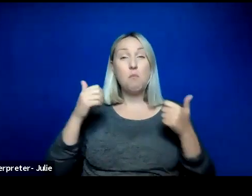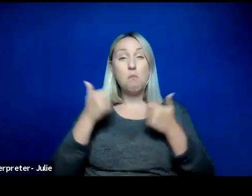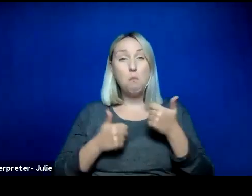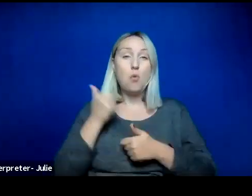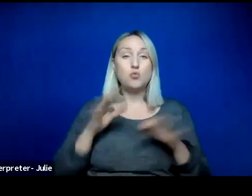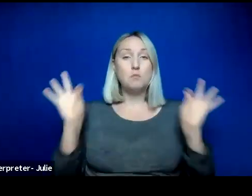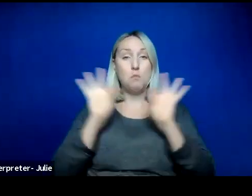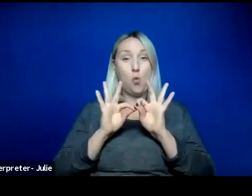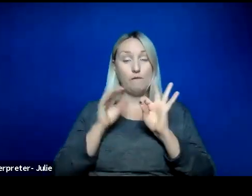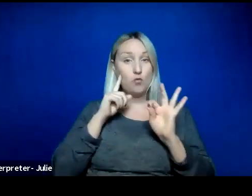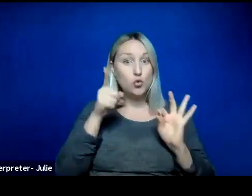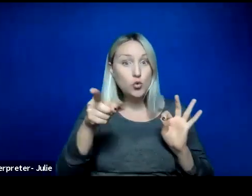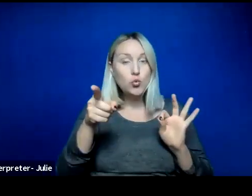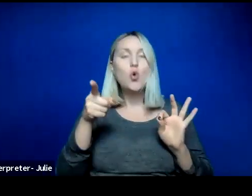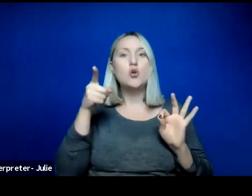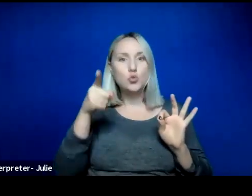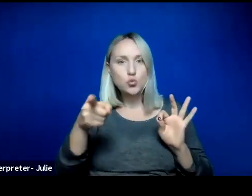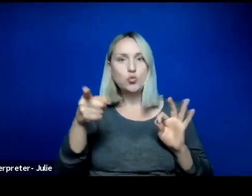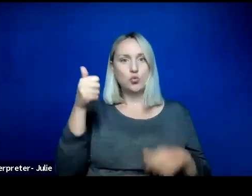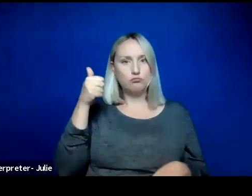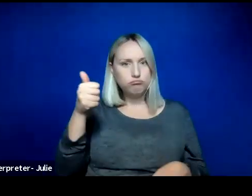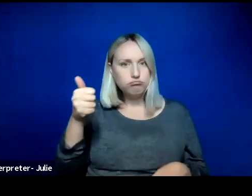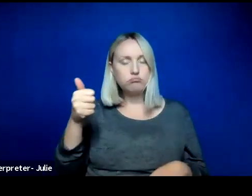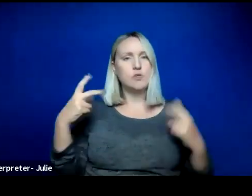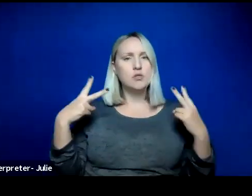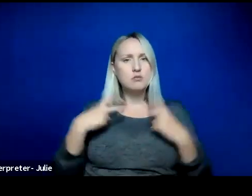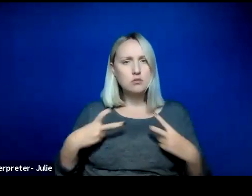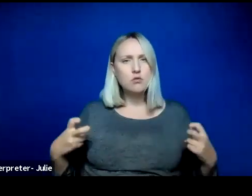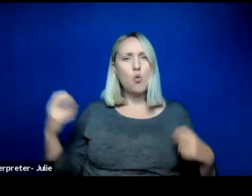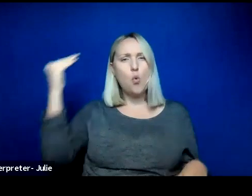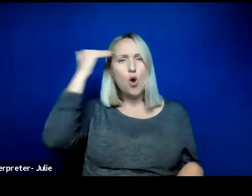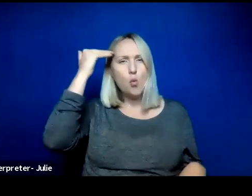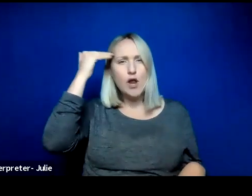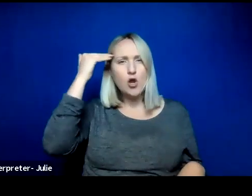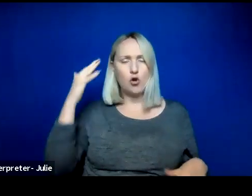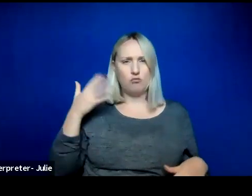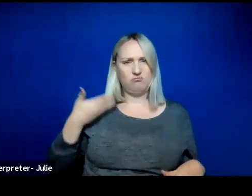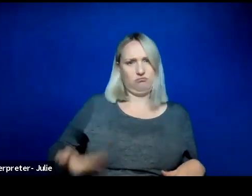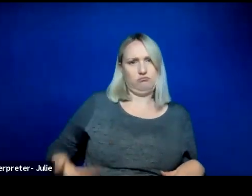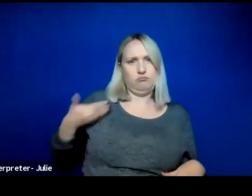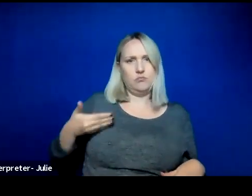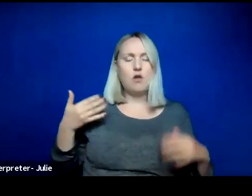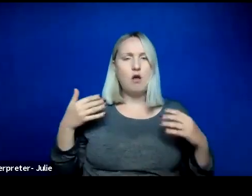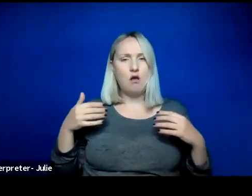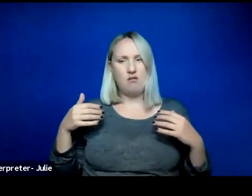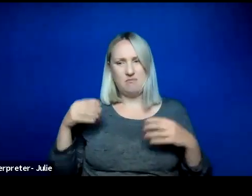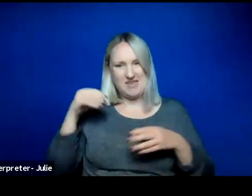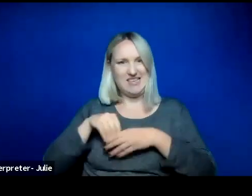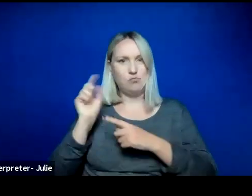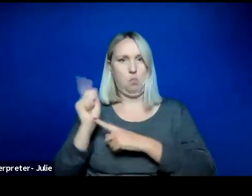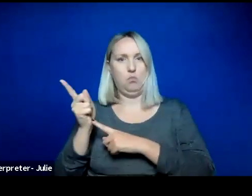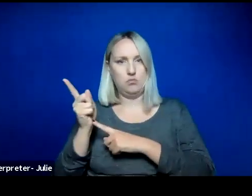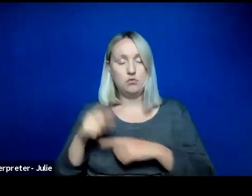important thing is that you spend time being aware of the present moment. And